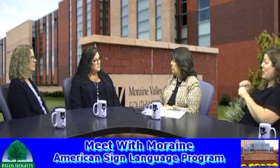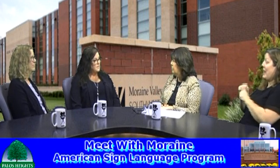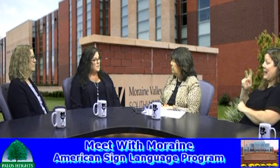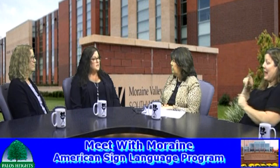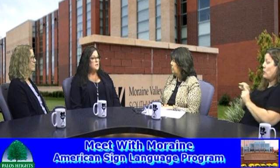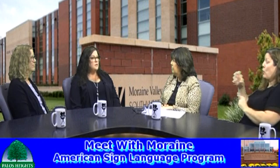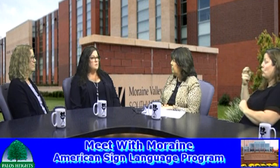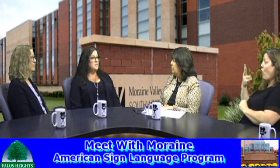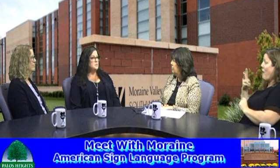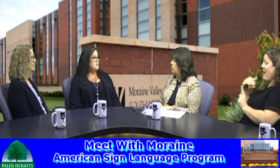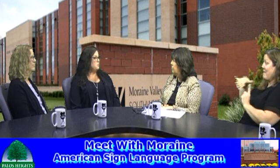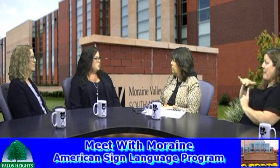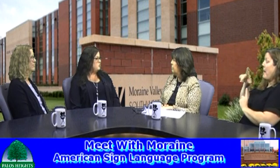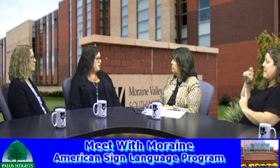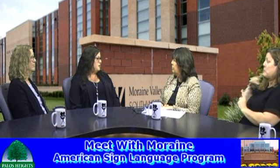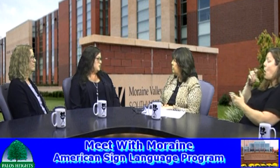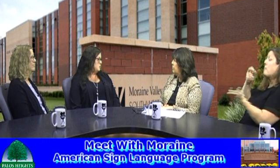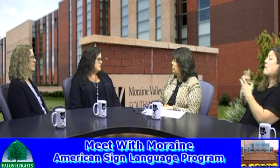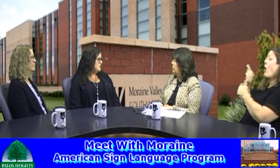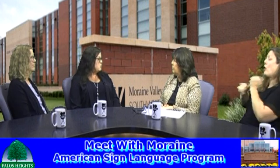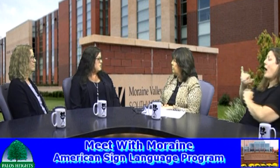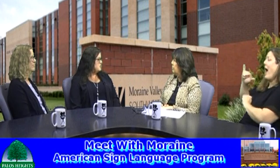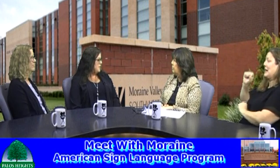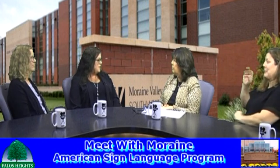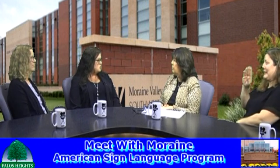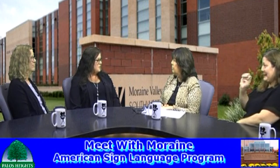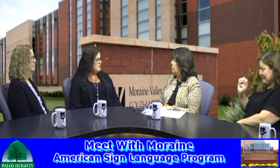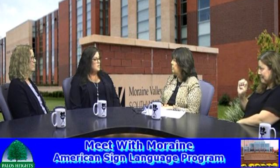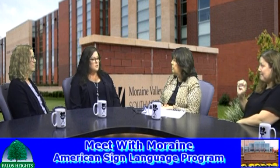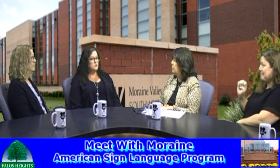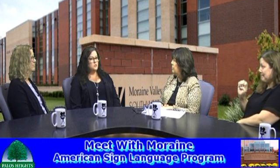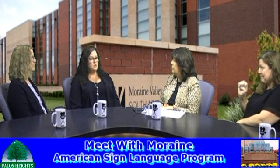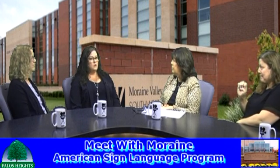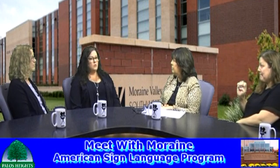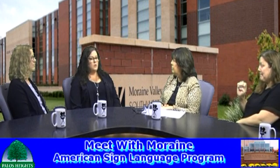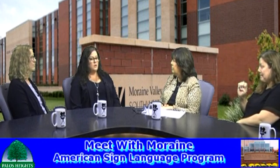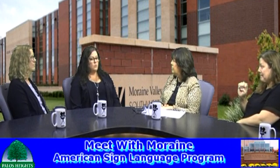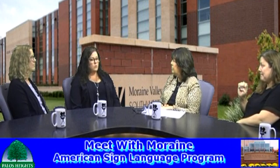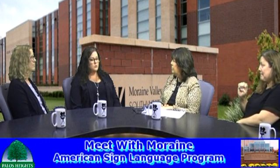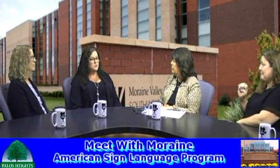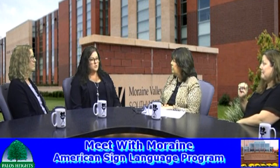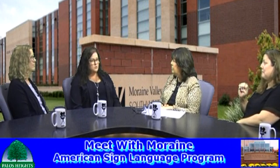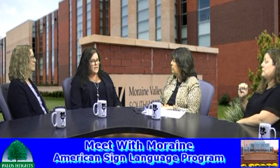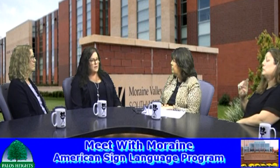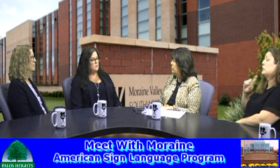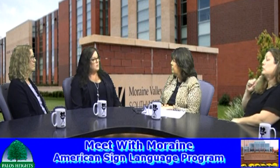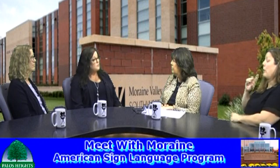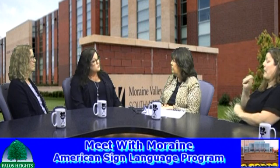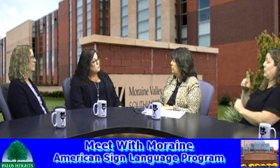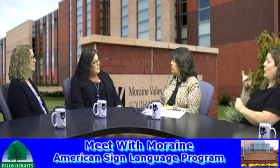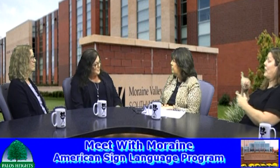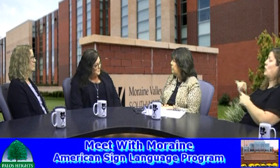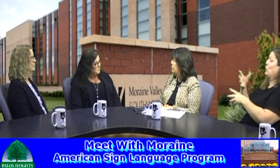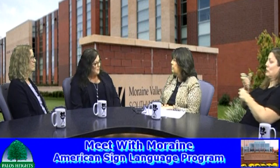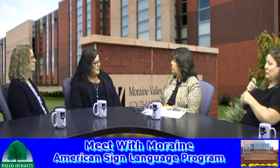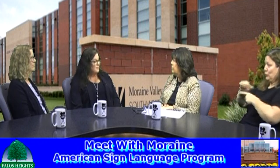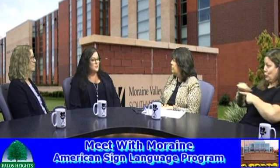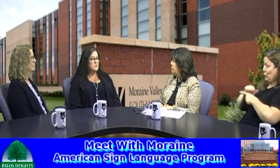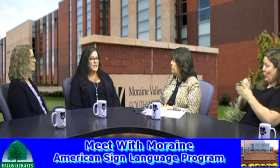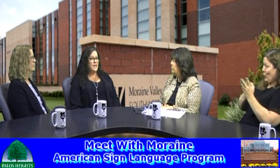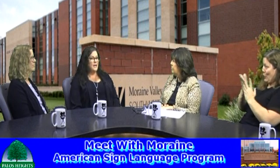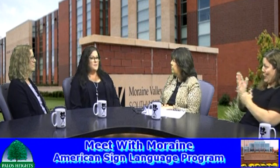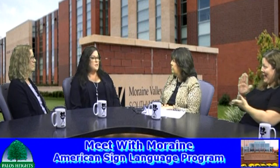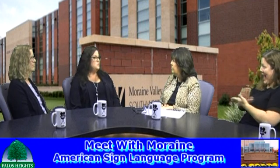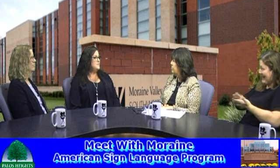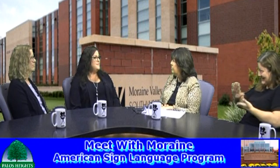through 12 setting, you need to be approved by the Illinois State Board of Education. So in order to do that, you get the training through the